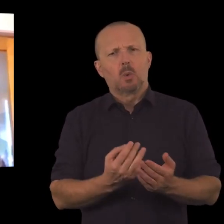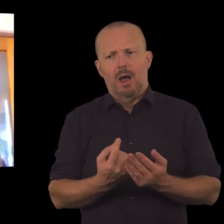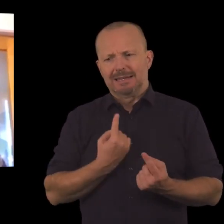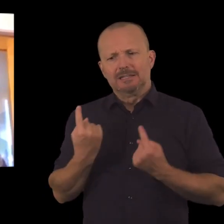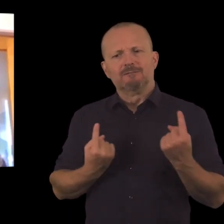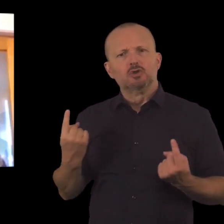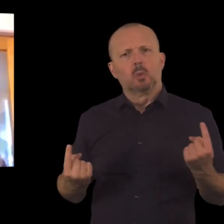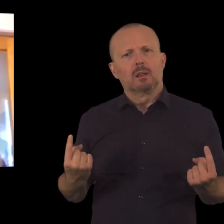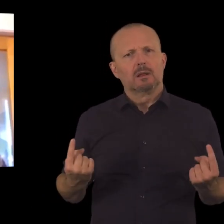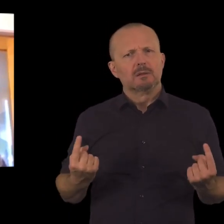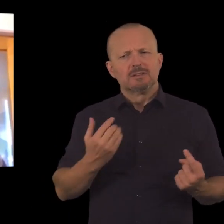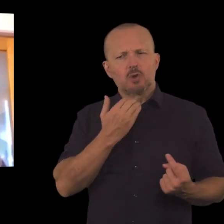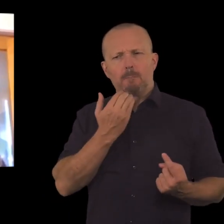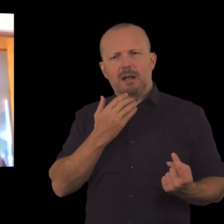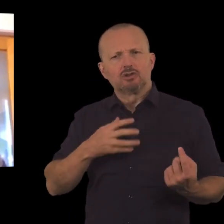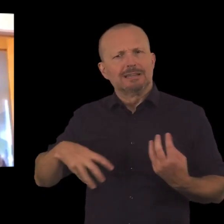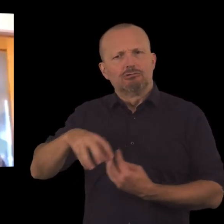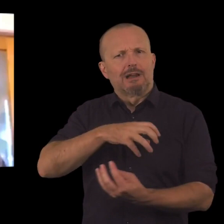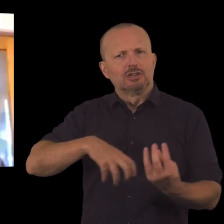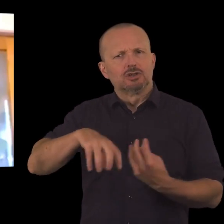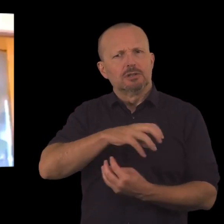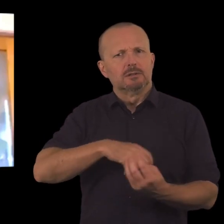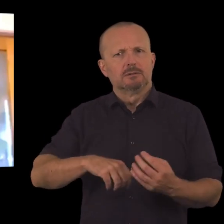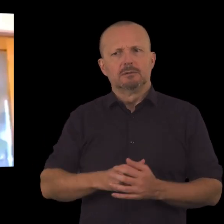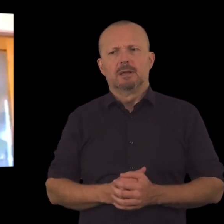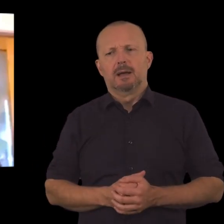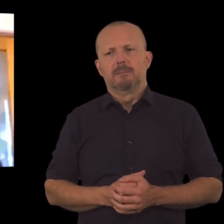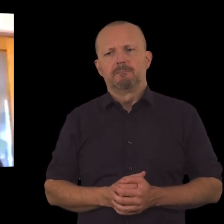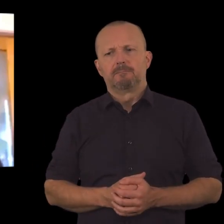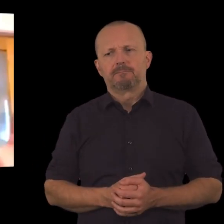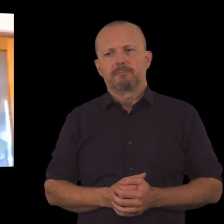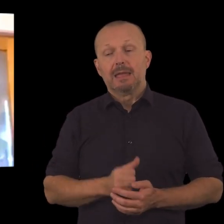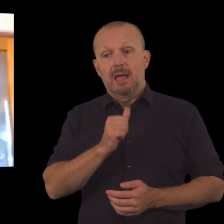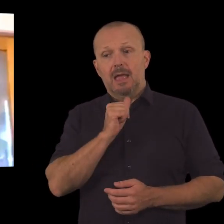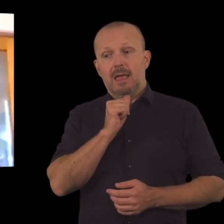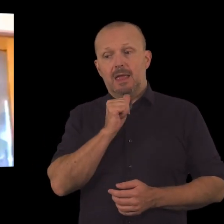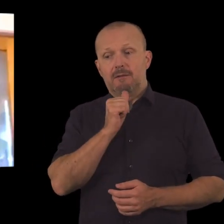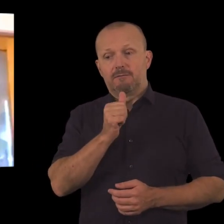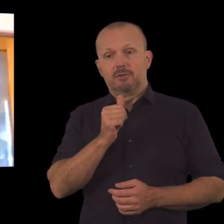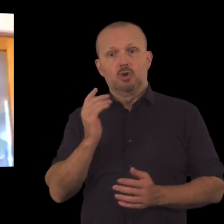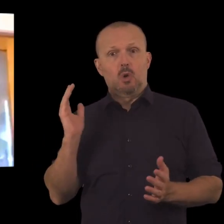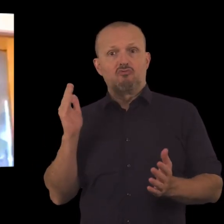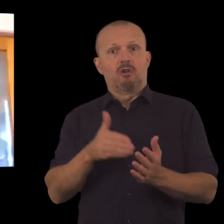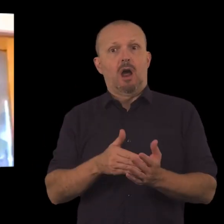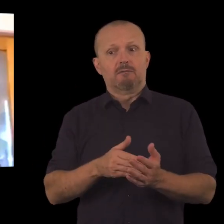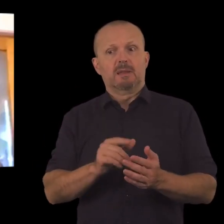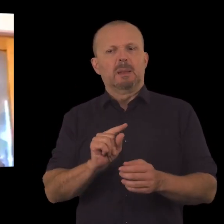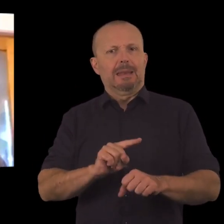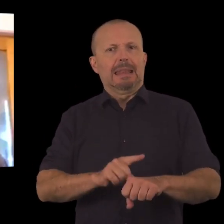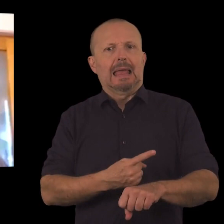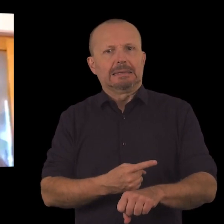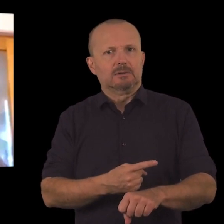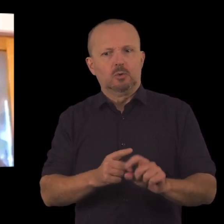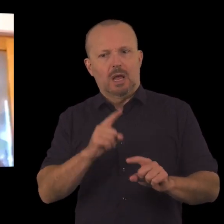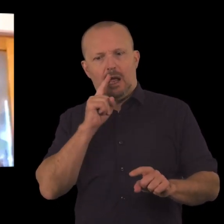each other. Right. I know as a member when I was going, if I didn't get there early enough to be at the main tables and I had to sit off to